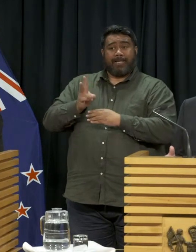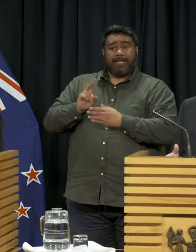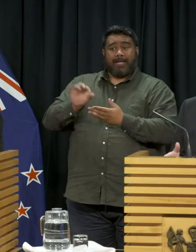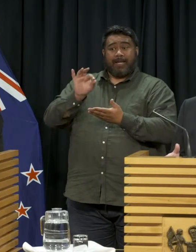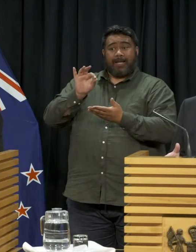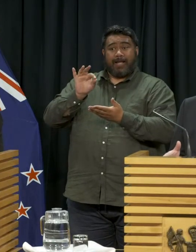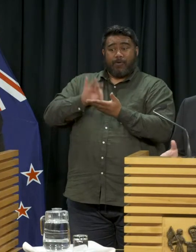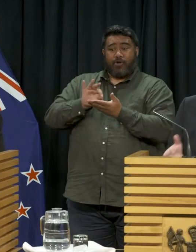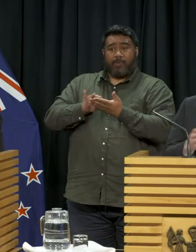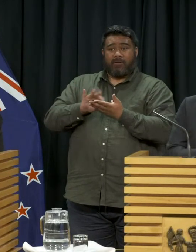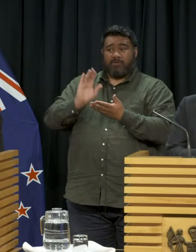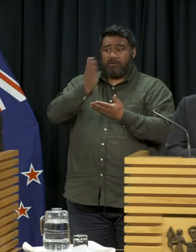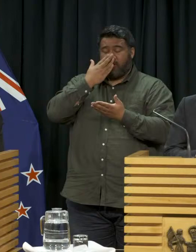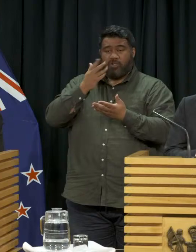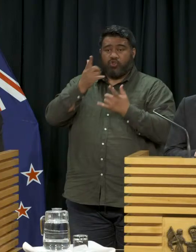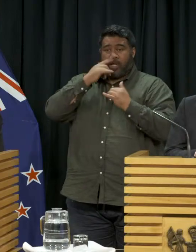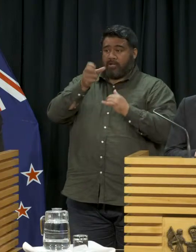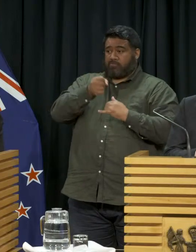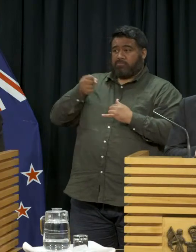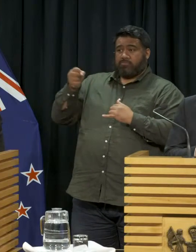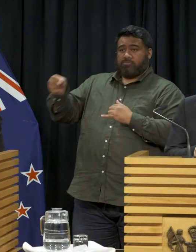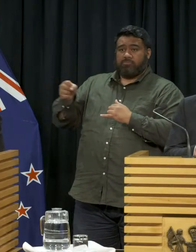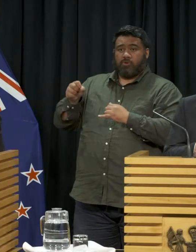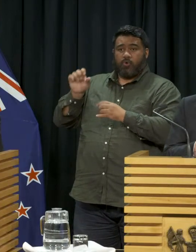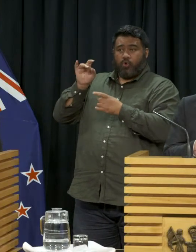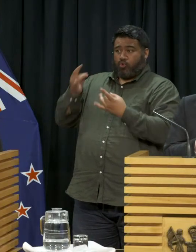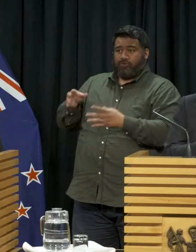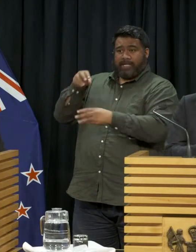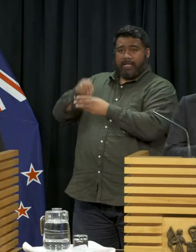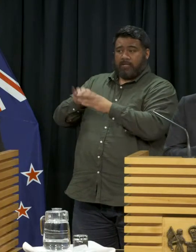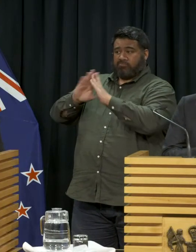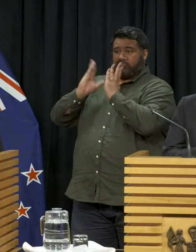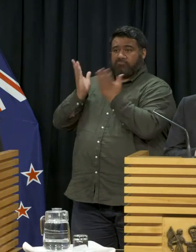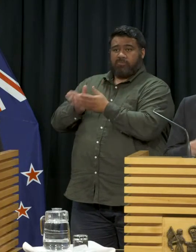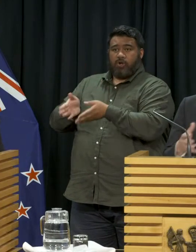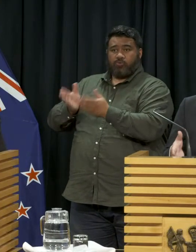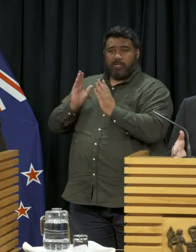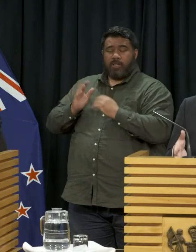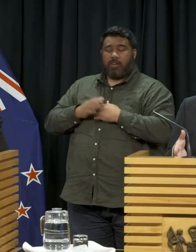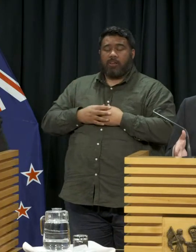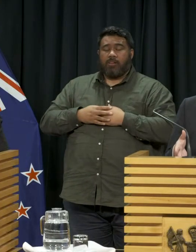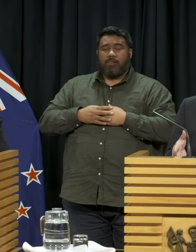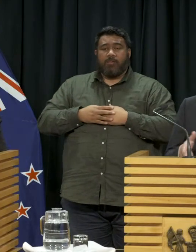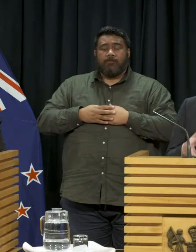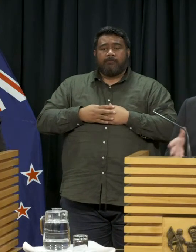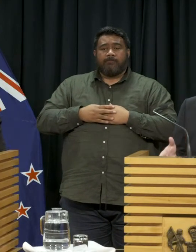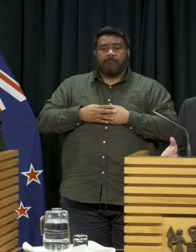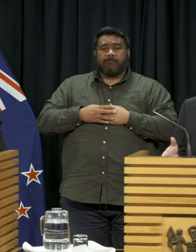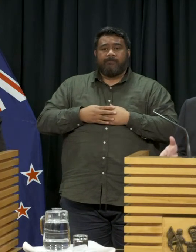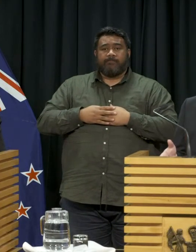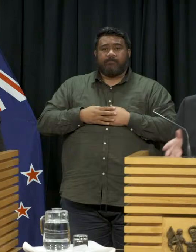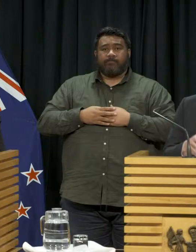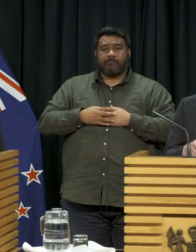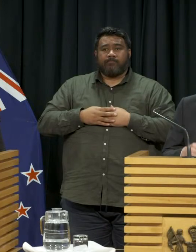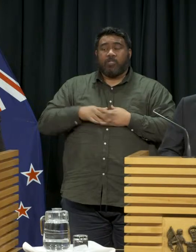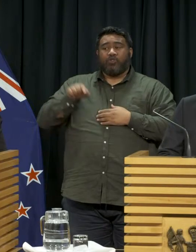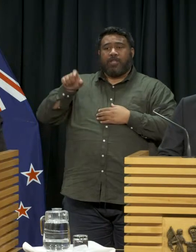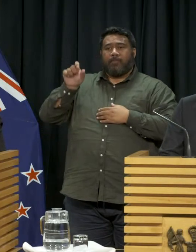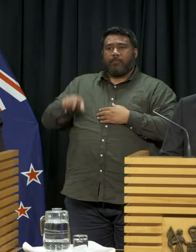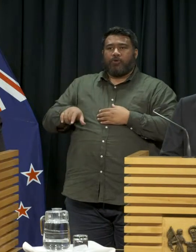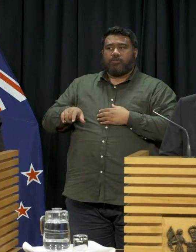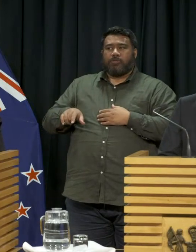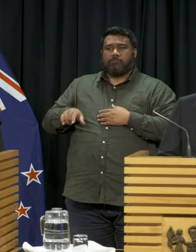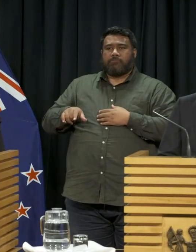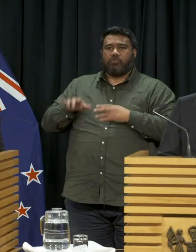already isolating as a close contact of case B by when that rolled around. So they didn't come out of isolation to go